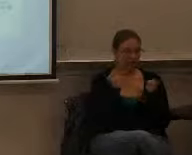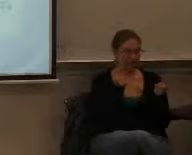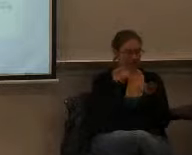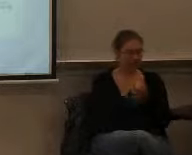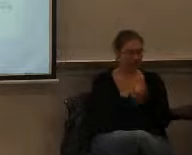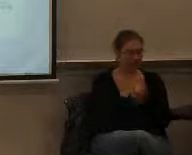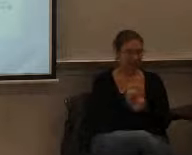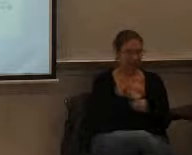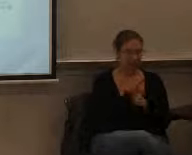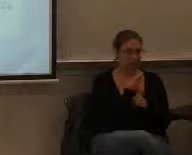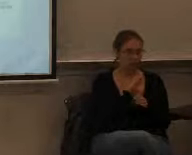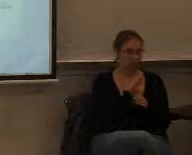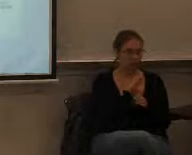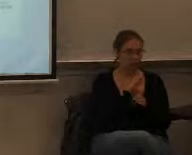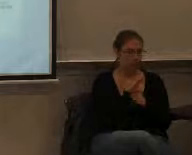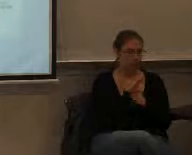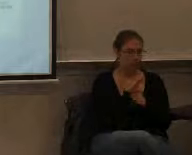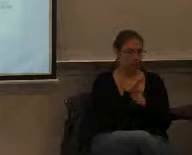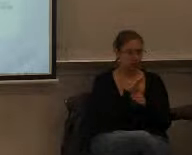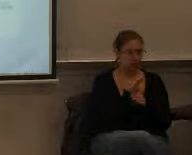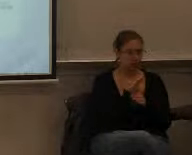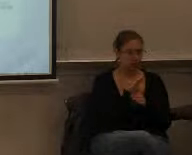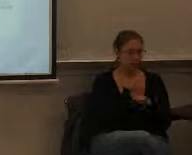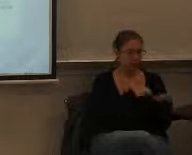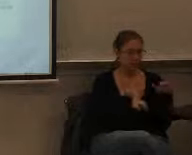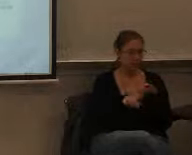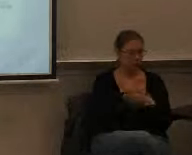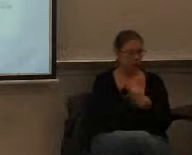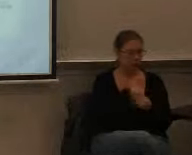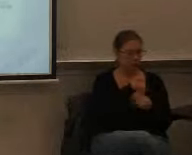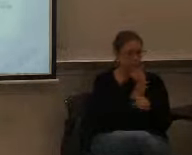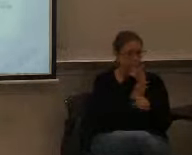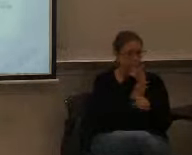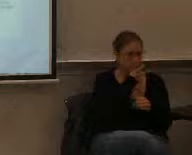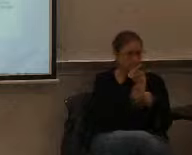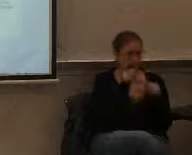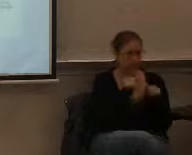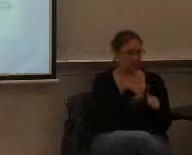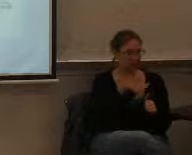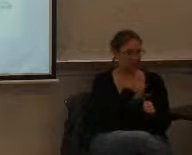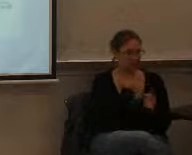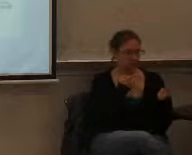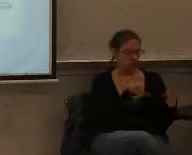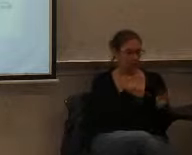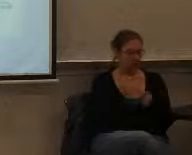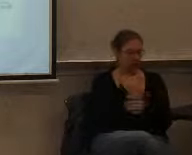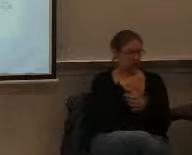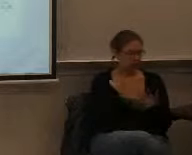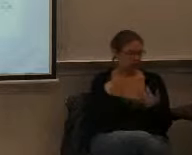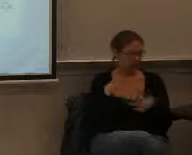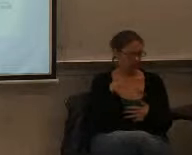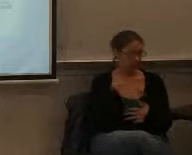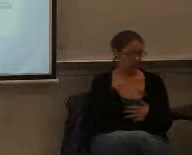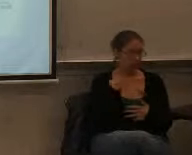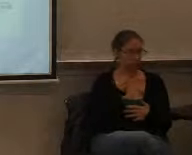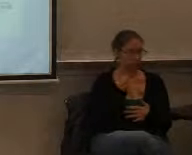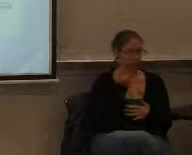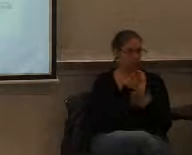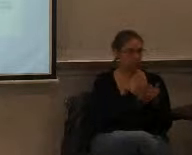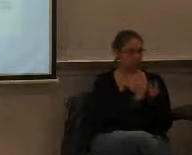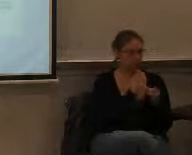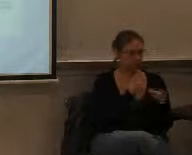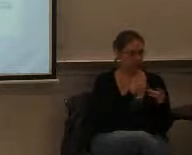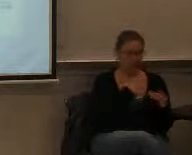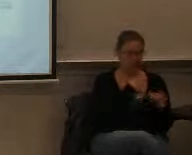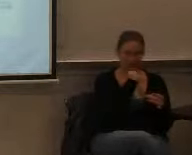that. It turns out they use chemicals in the water to sense what's going on around them. So the one part of the